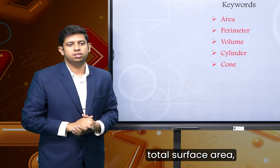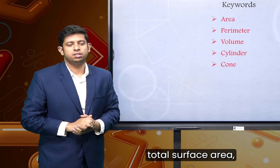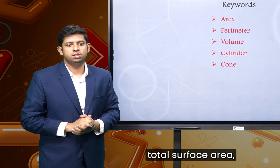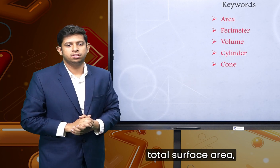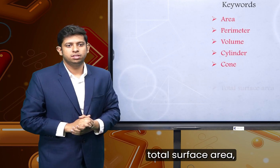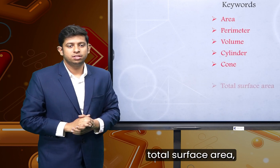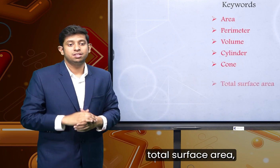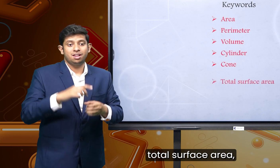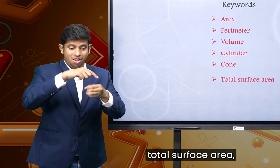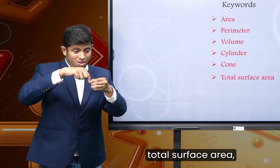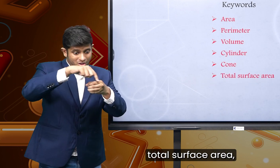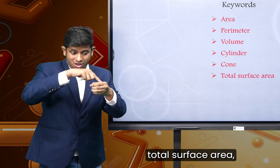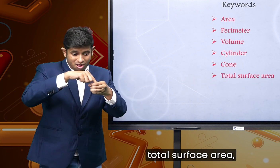total surface area,